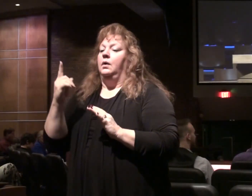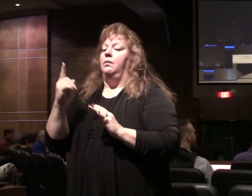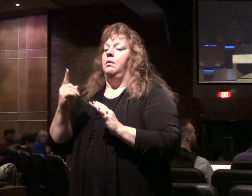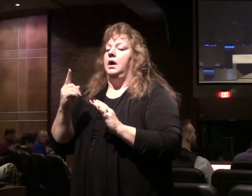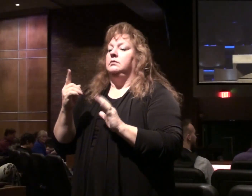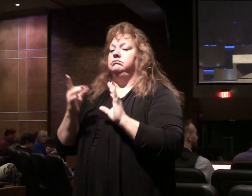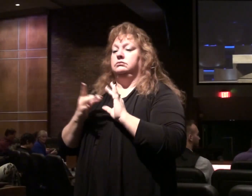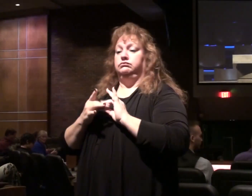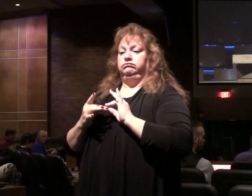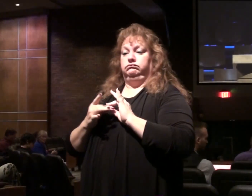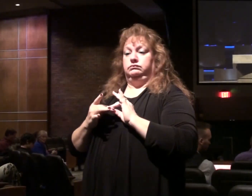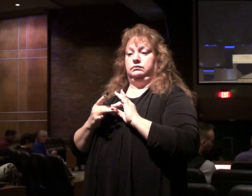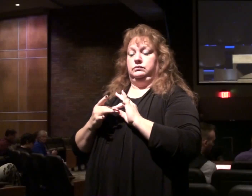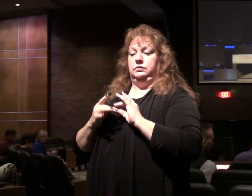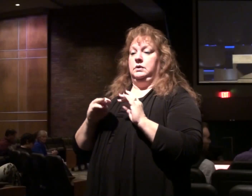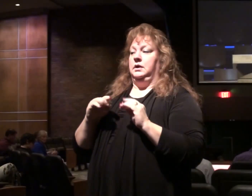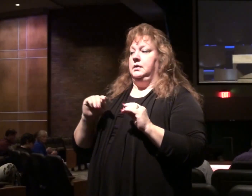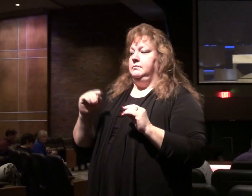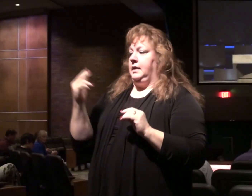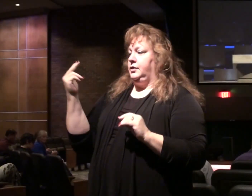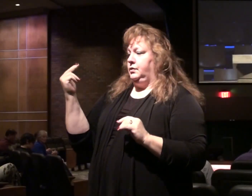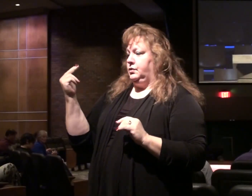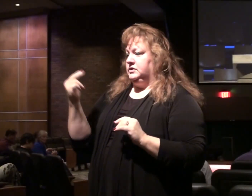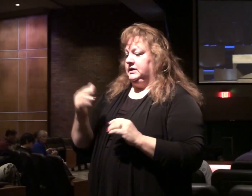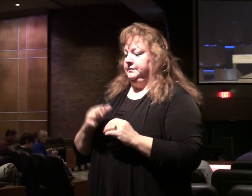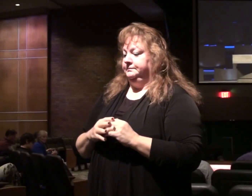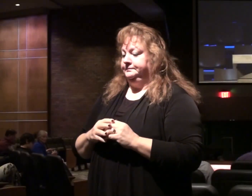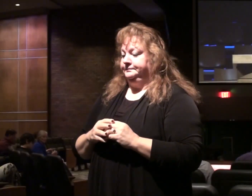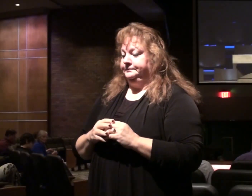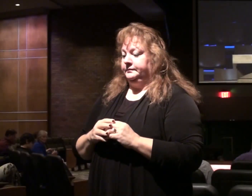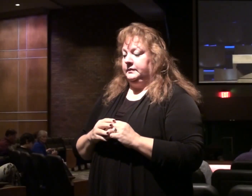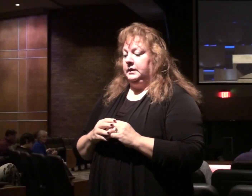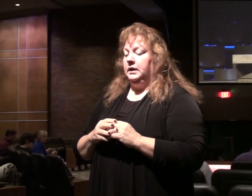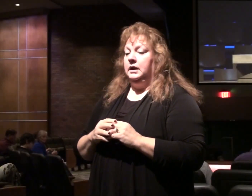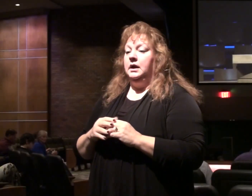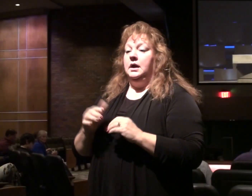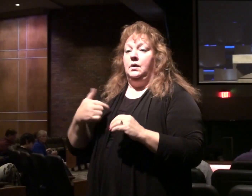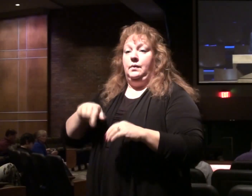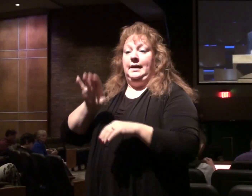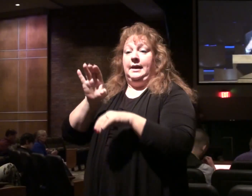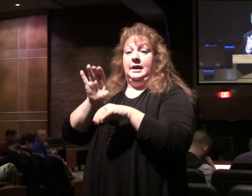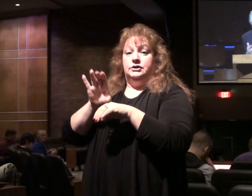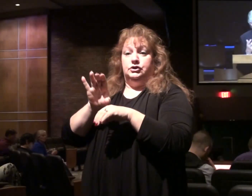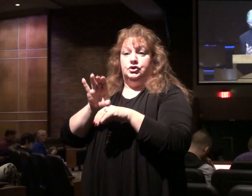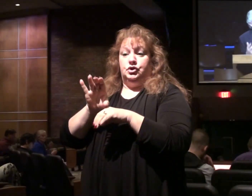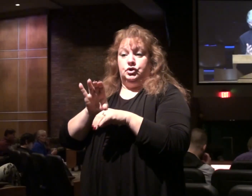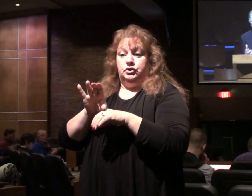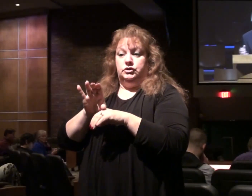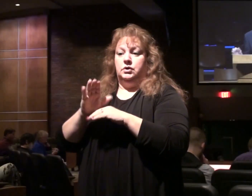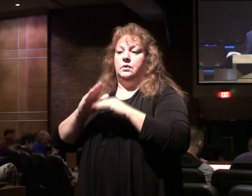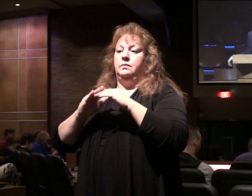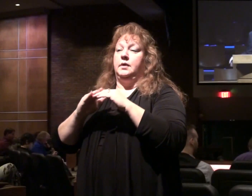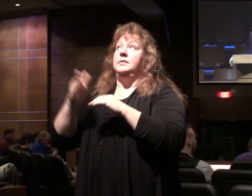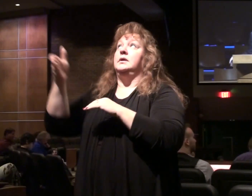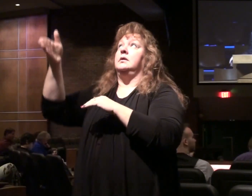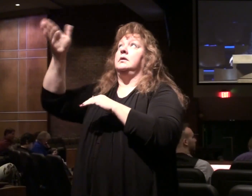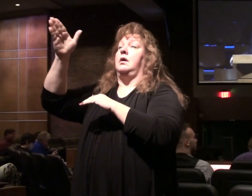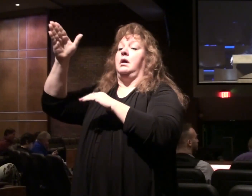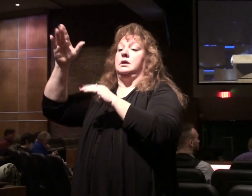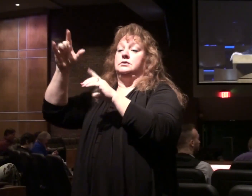of the parables in Matthew chapter 13. Since as a church, we're a church built on the Word of